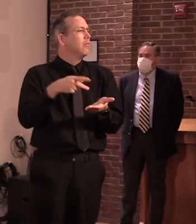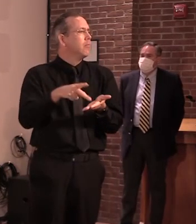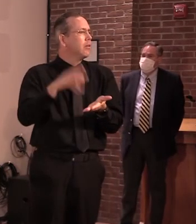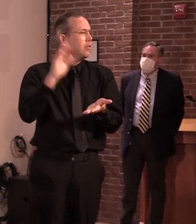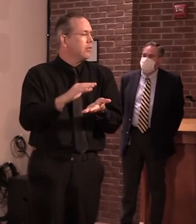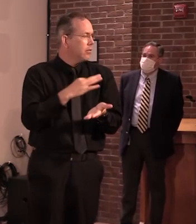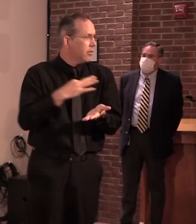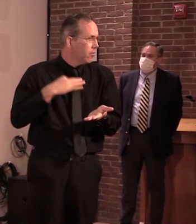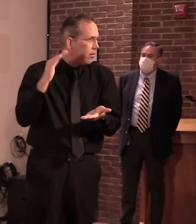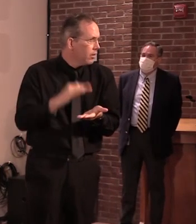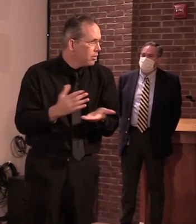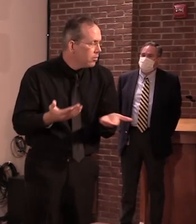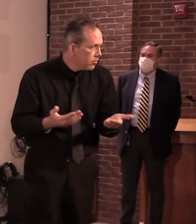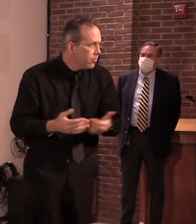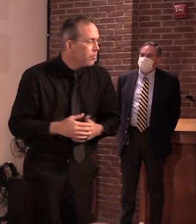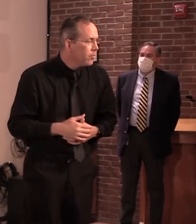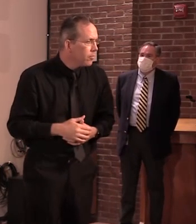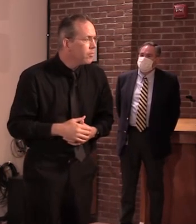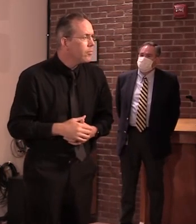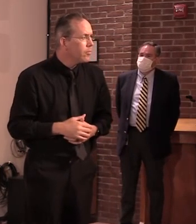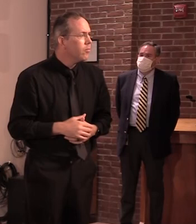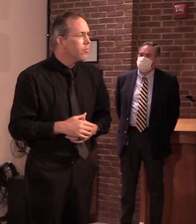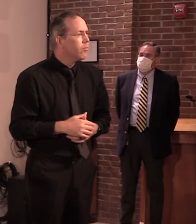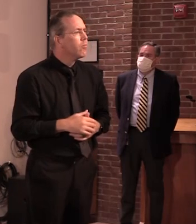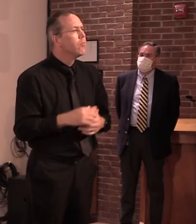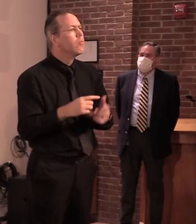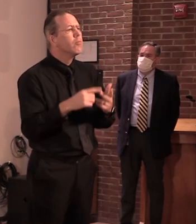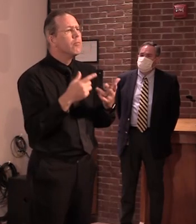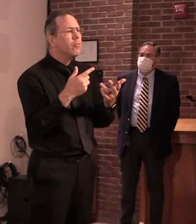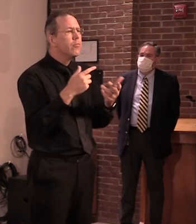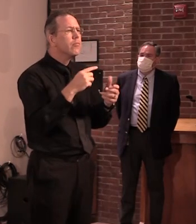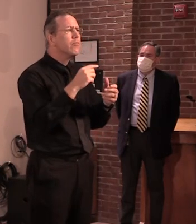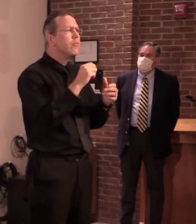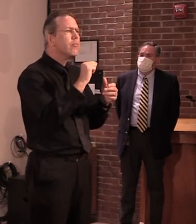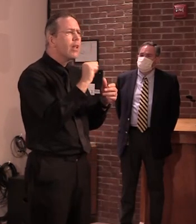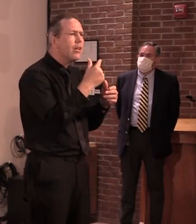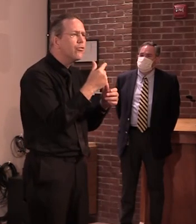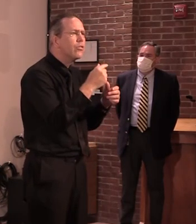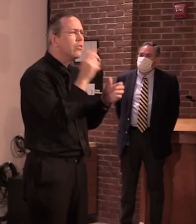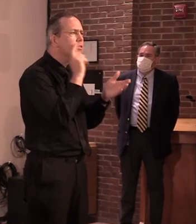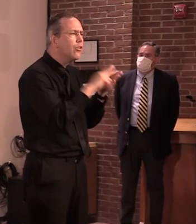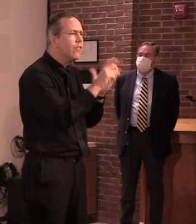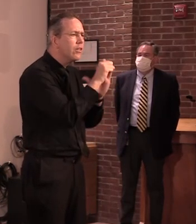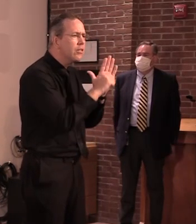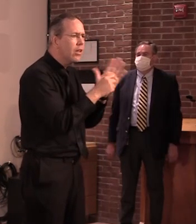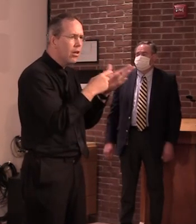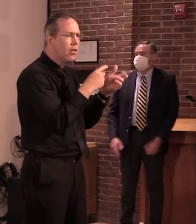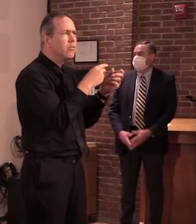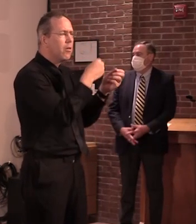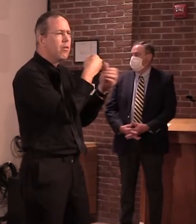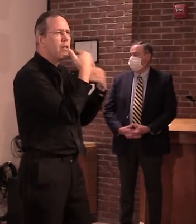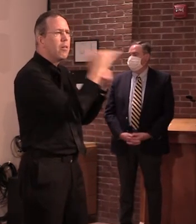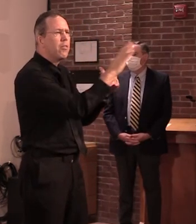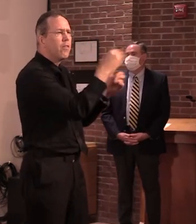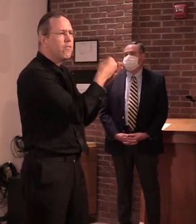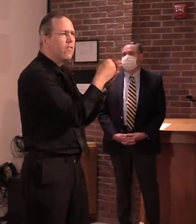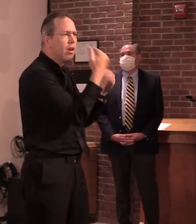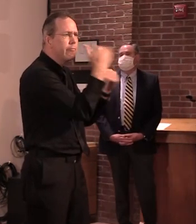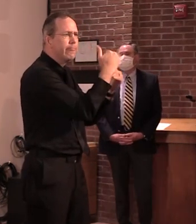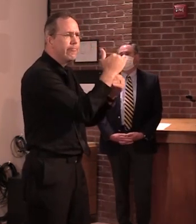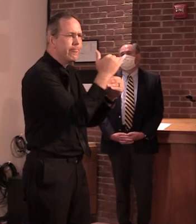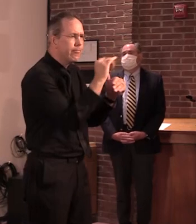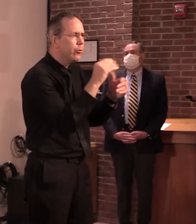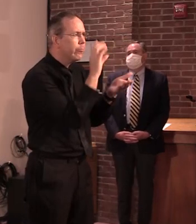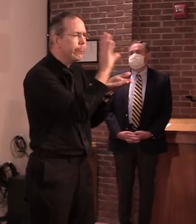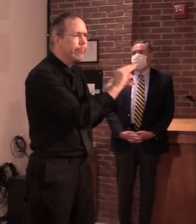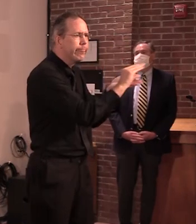of State, so we've taken a number of steps that have preserved some of the revenue at this